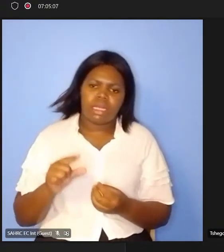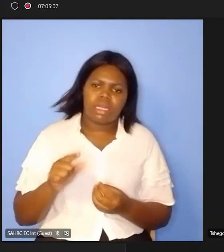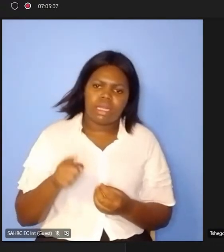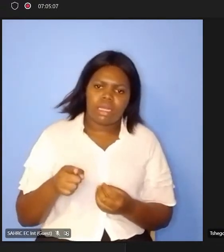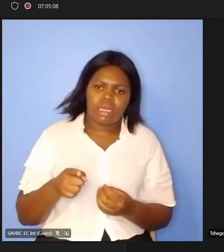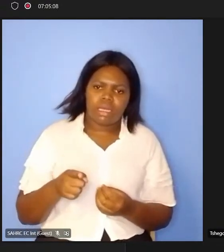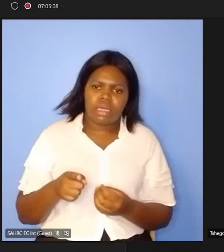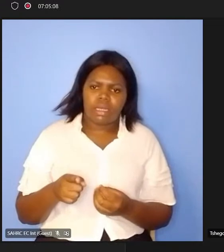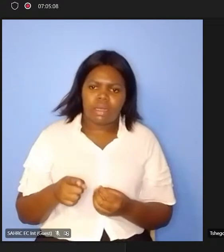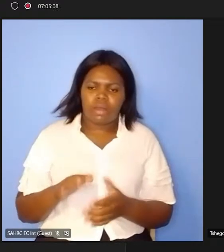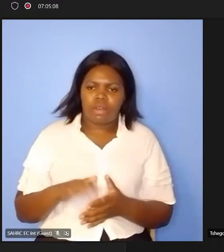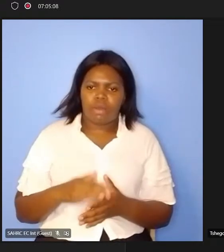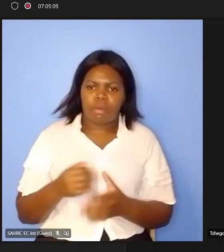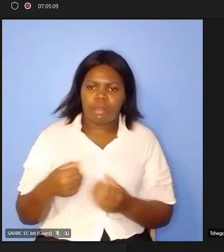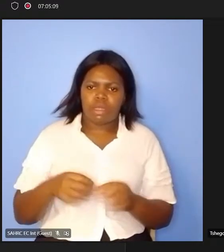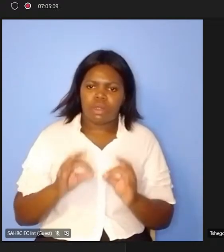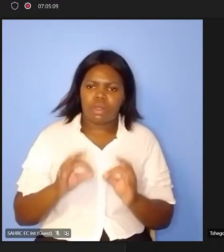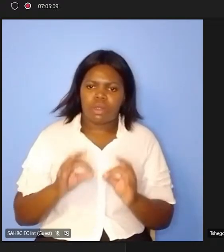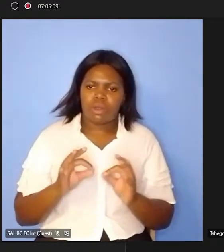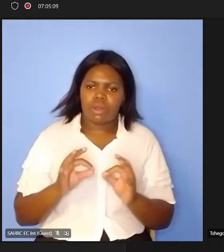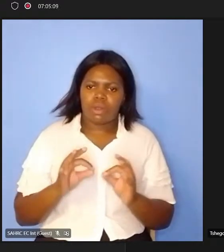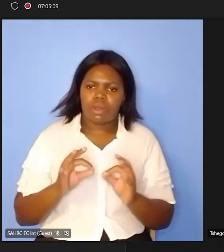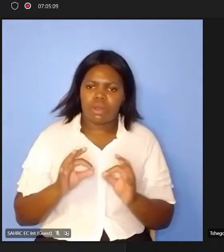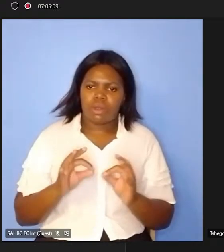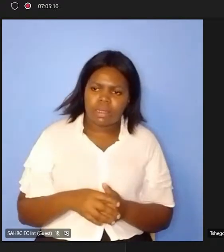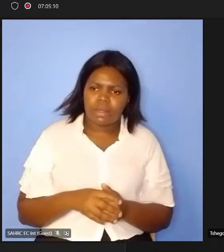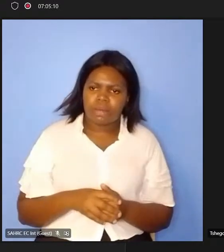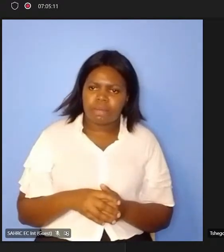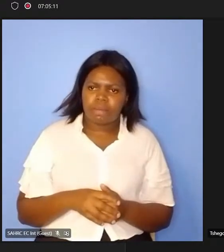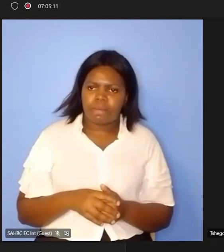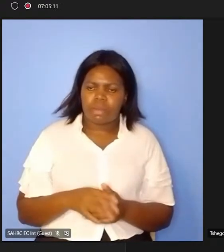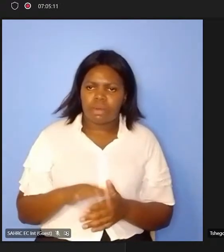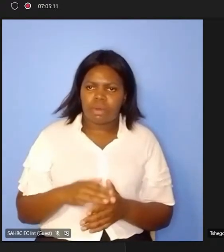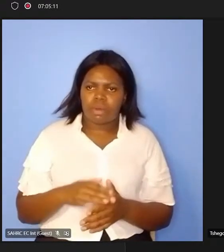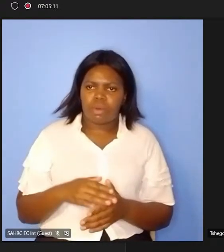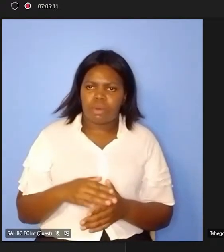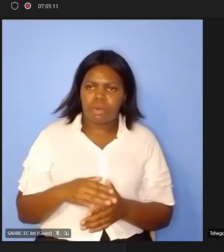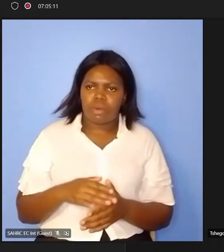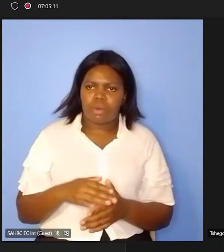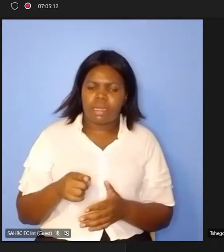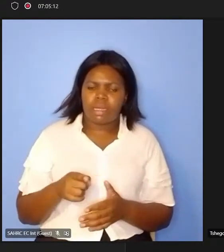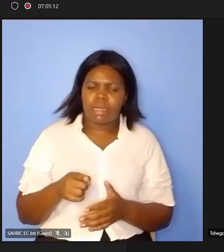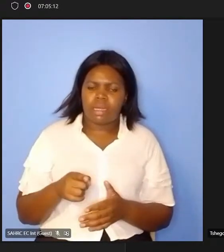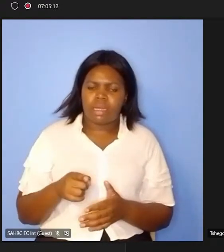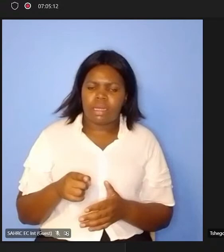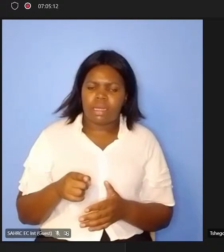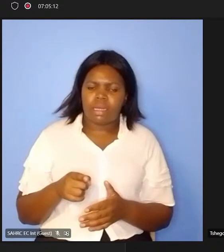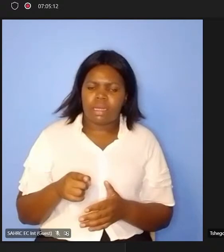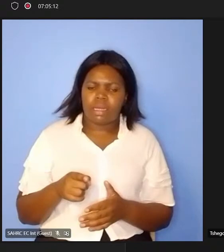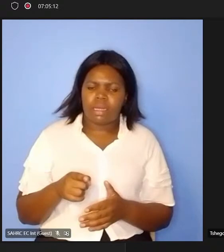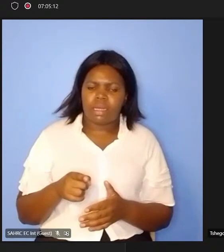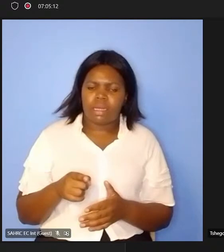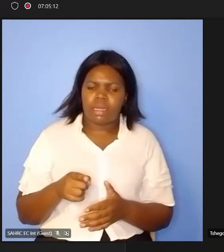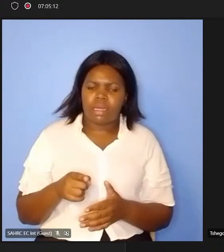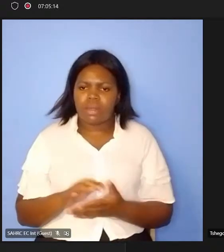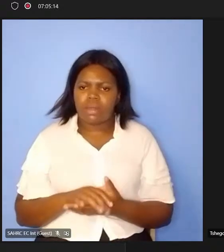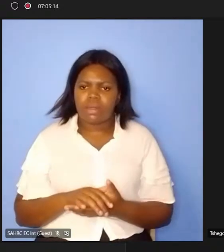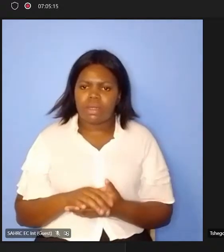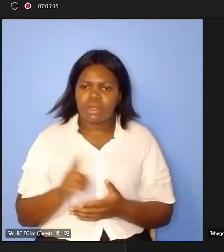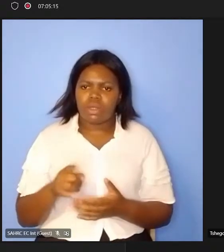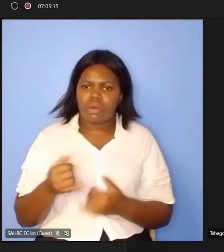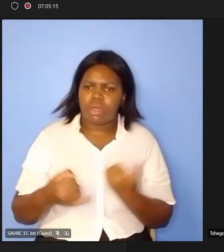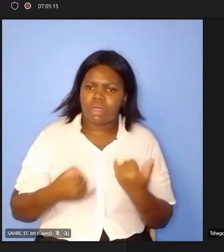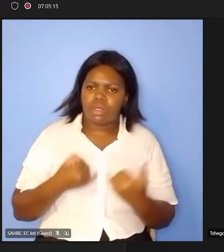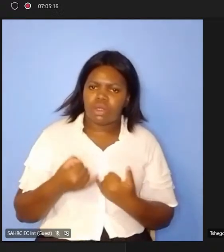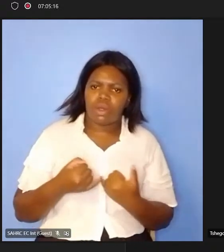their right to equality, their right to dignity, can reasonably said to be infringed in order or limited in order for someone to enjoy their right